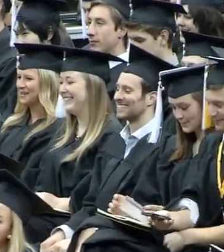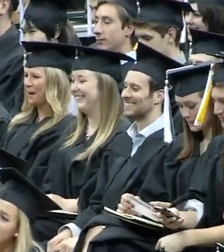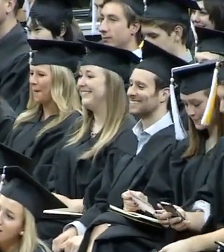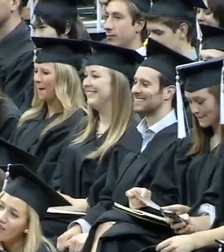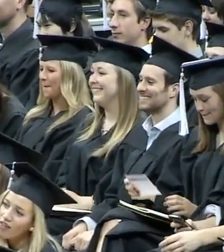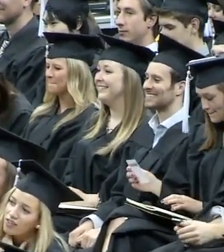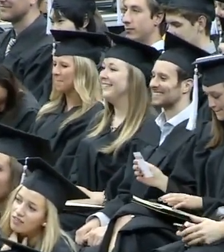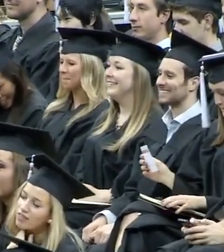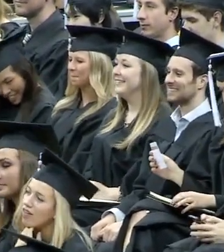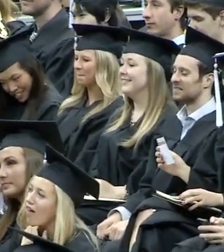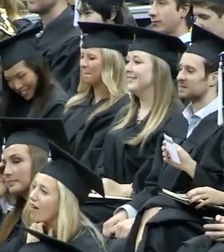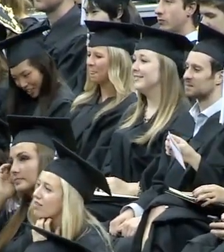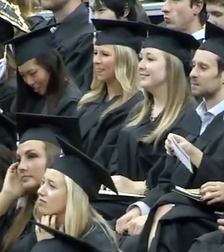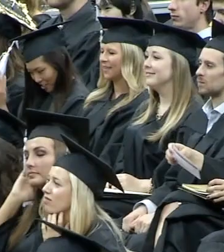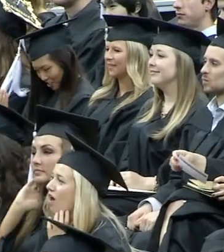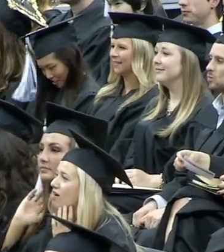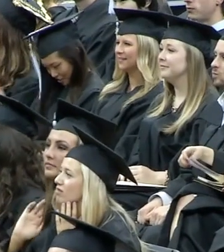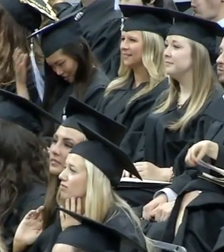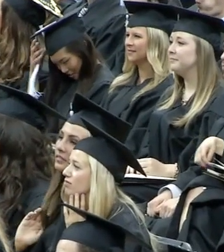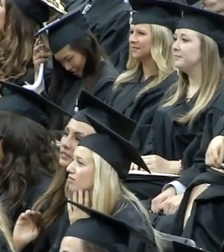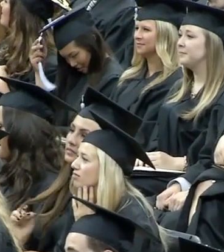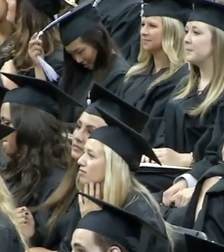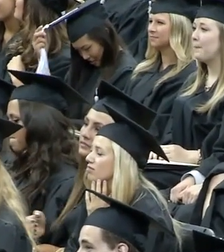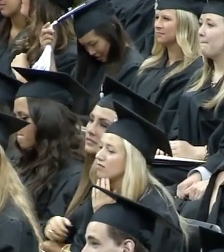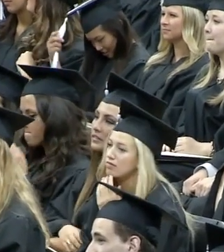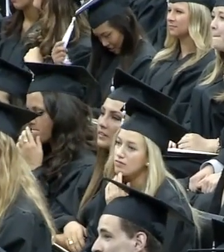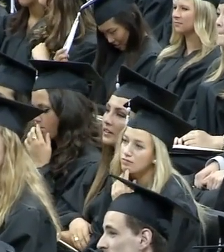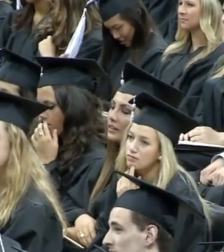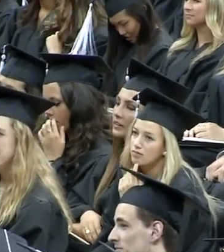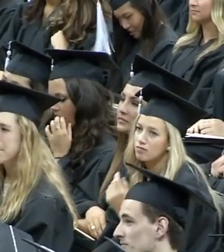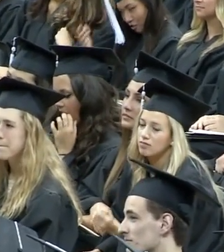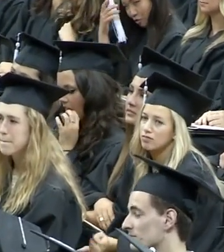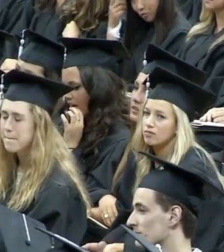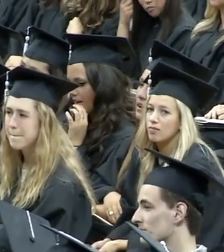Second, find a faculty member after the ceremony and say thank you.